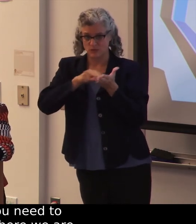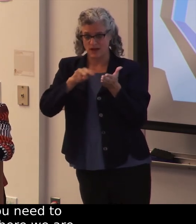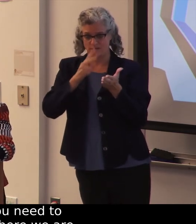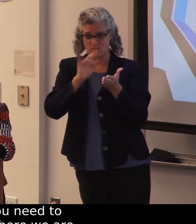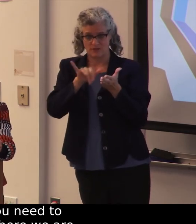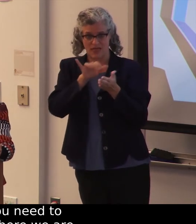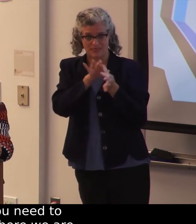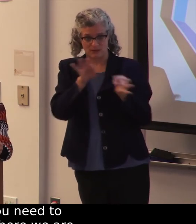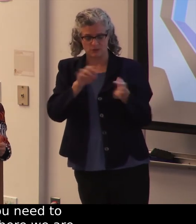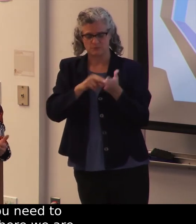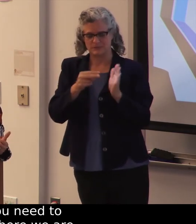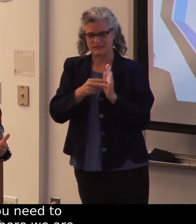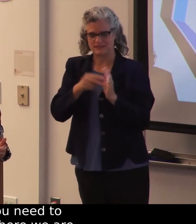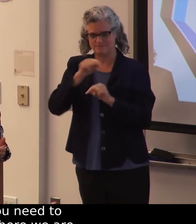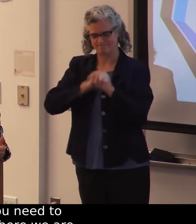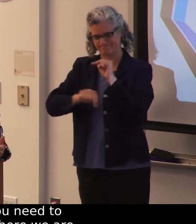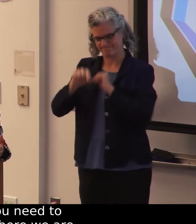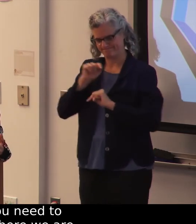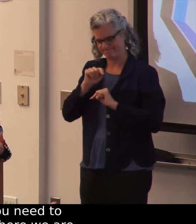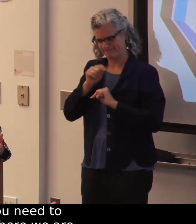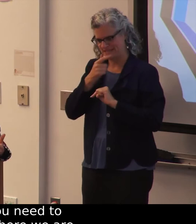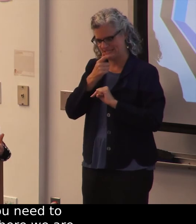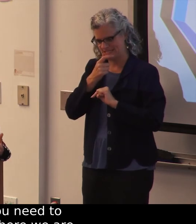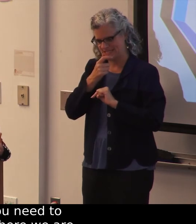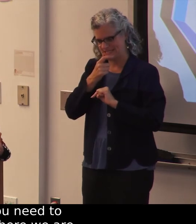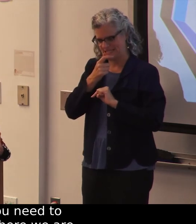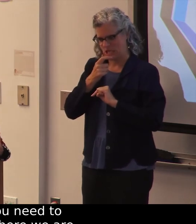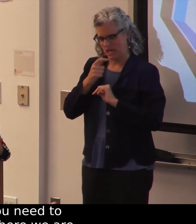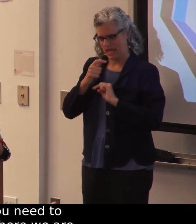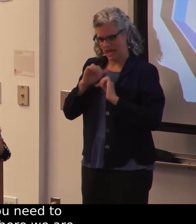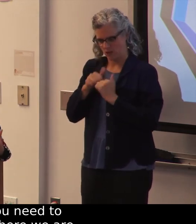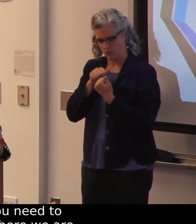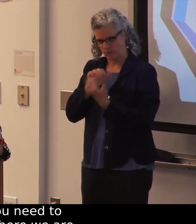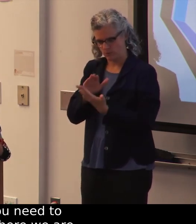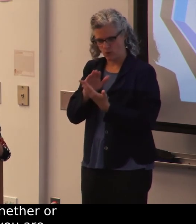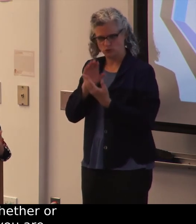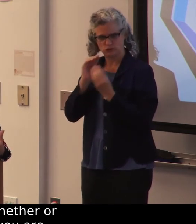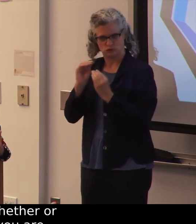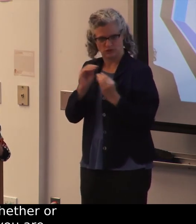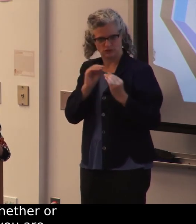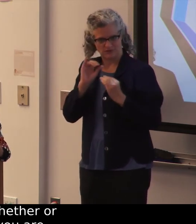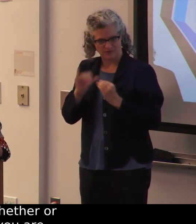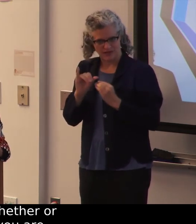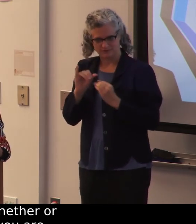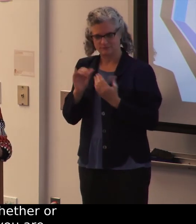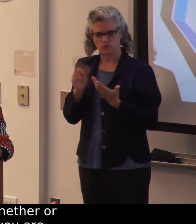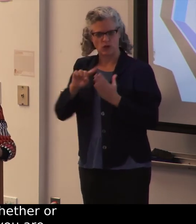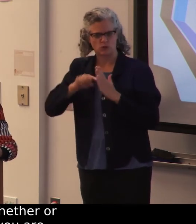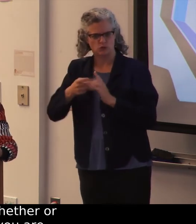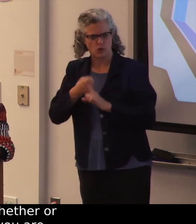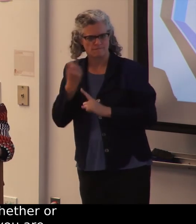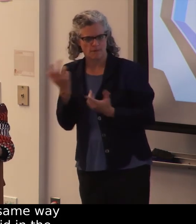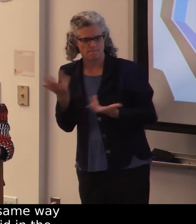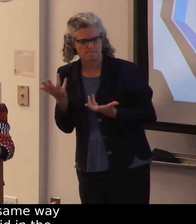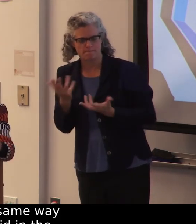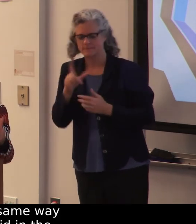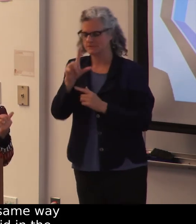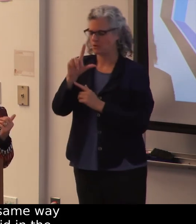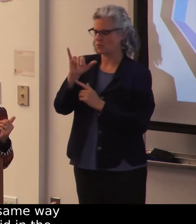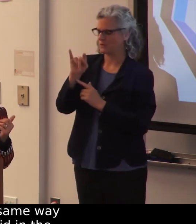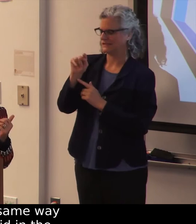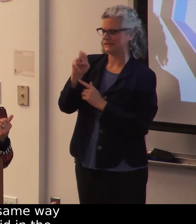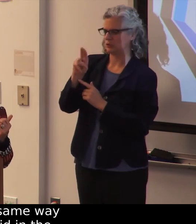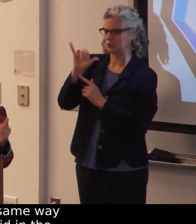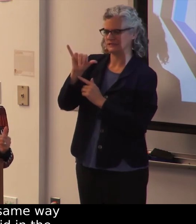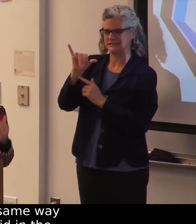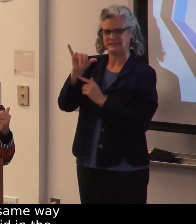then you need to decide where we're starting that literacy instruction. And whether or not you're starting literacy instruction in the same way you did in the